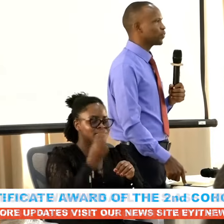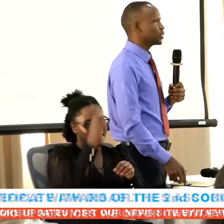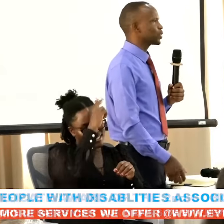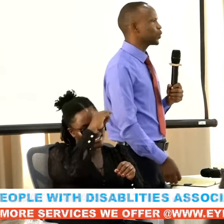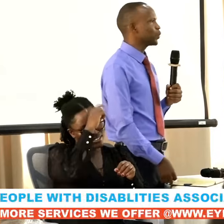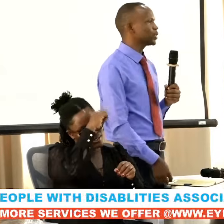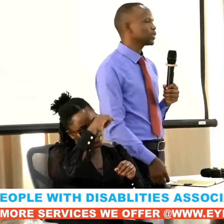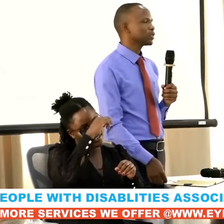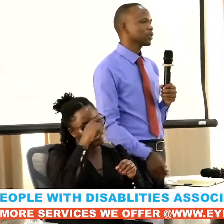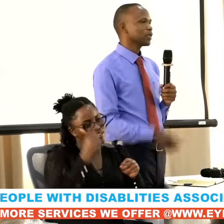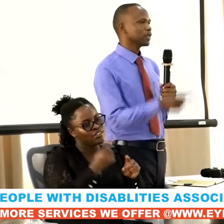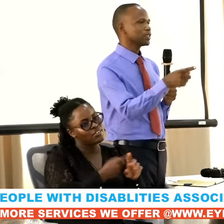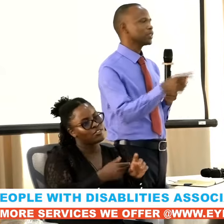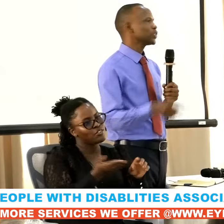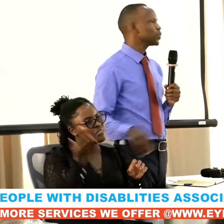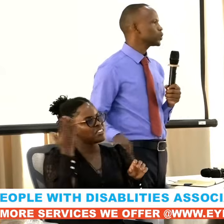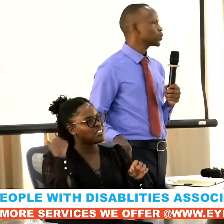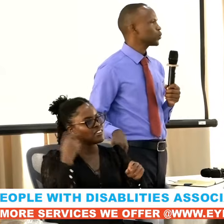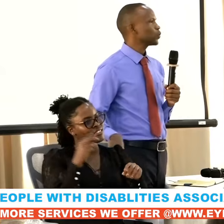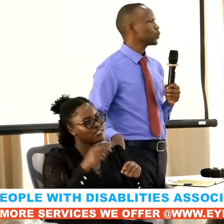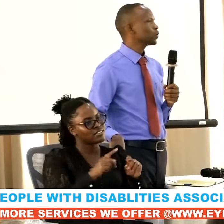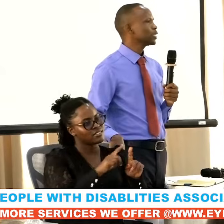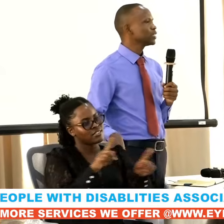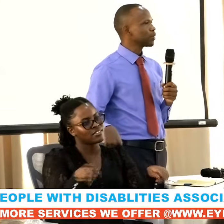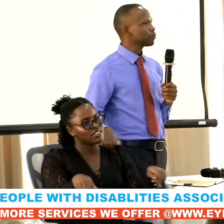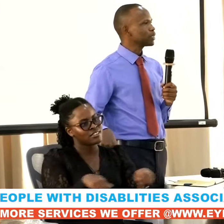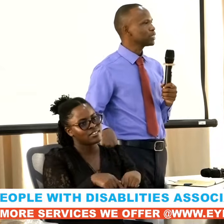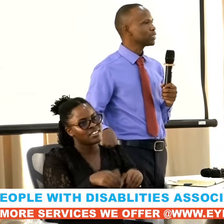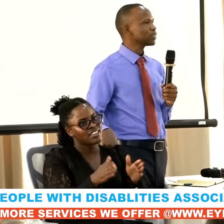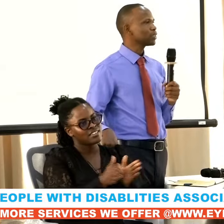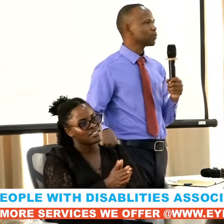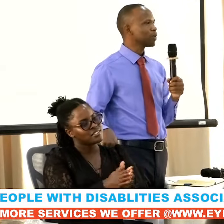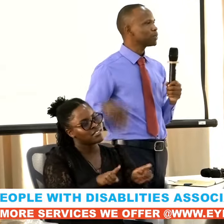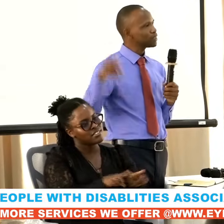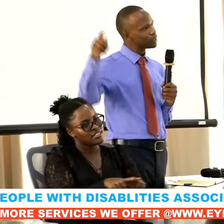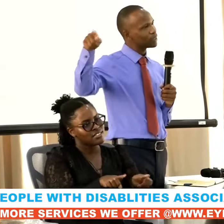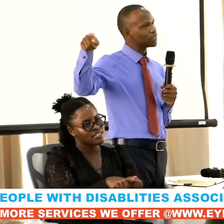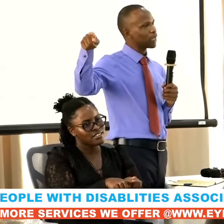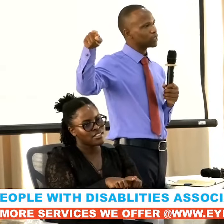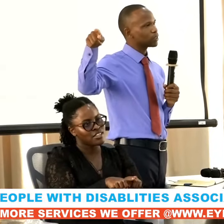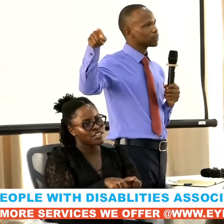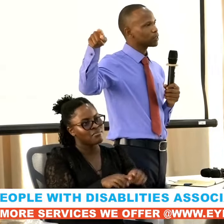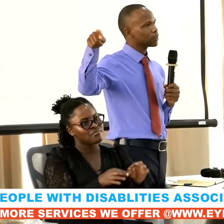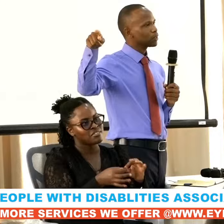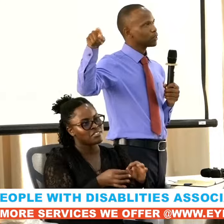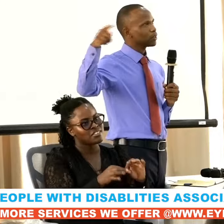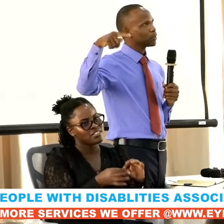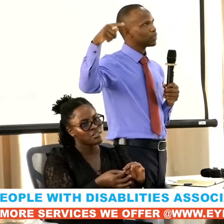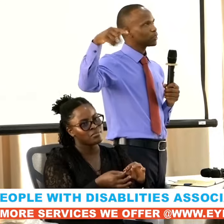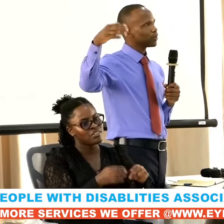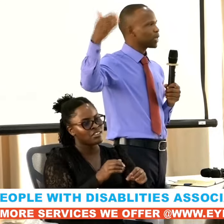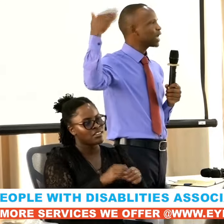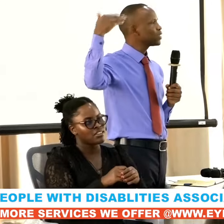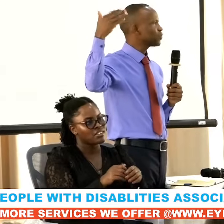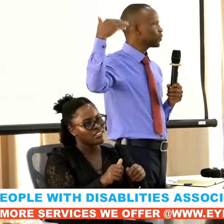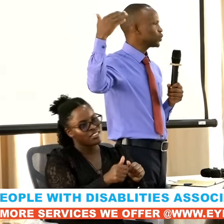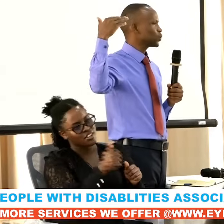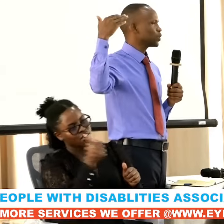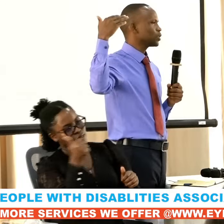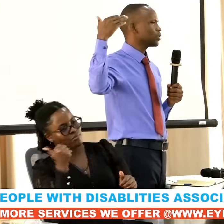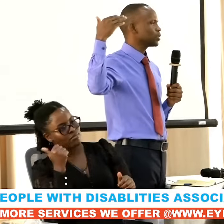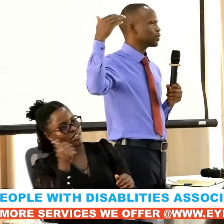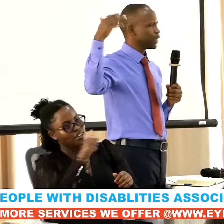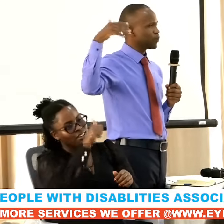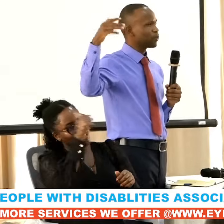the first cohort, and she's also interpreting in the Baptist Church behind the